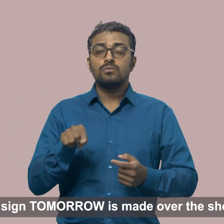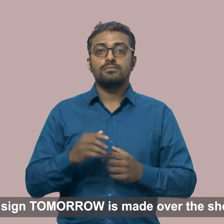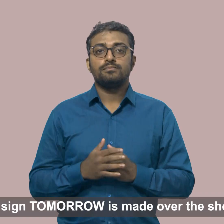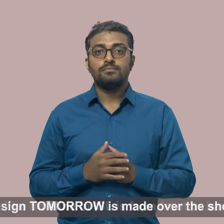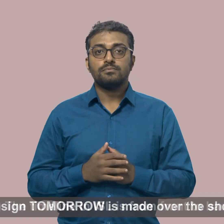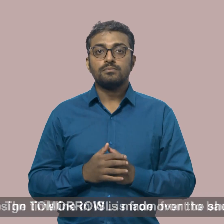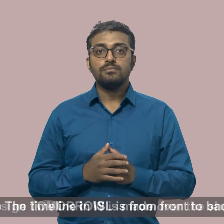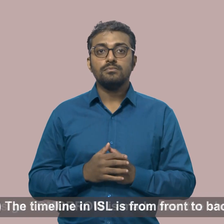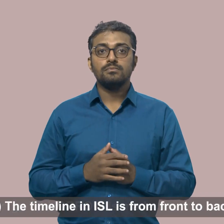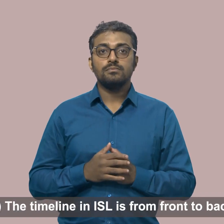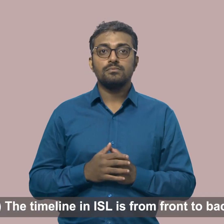true or false.